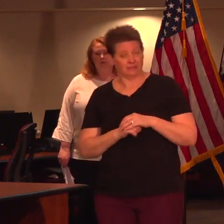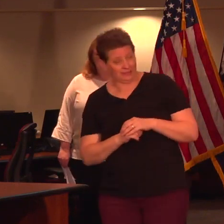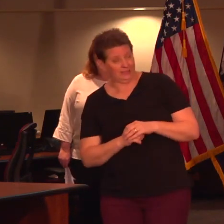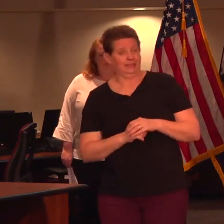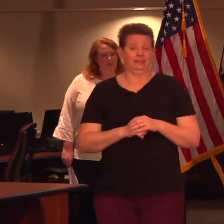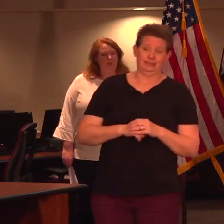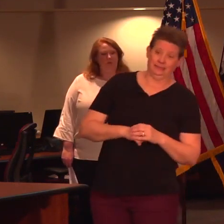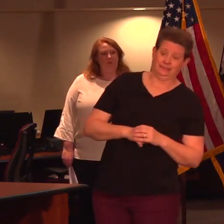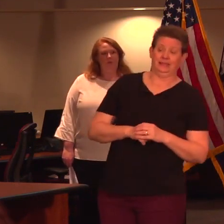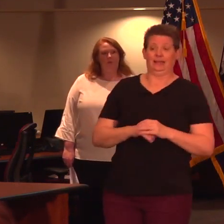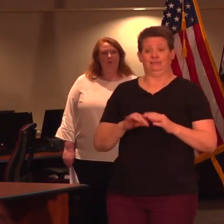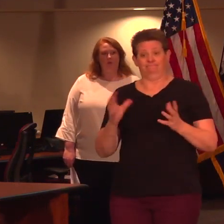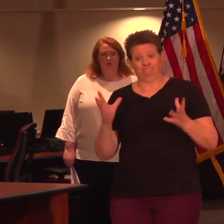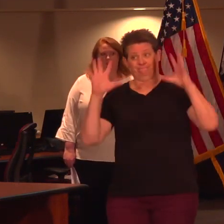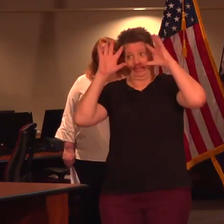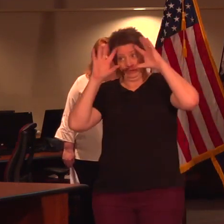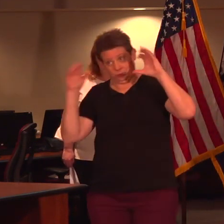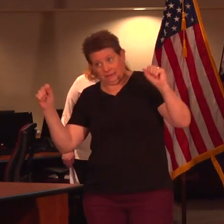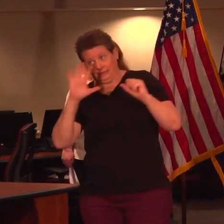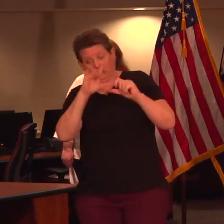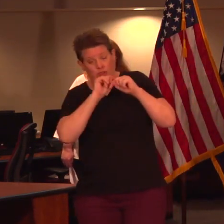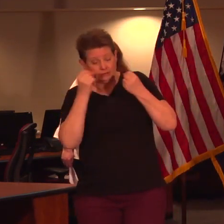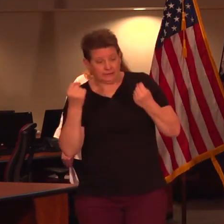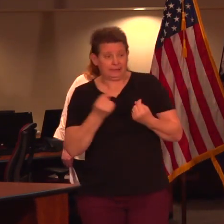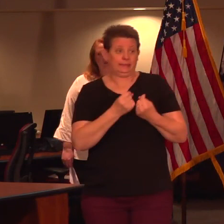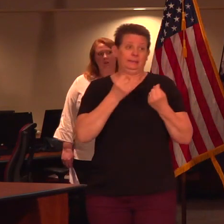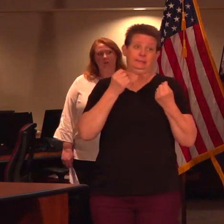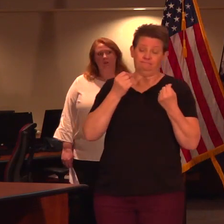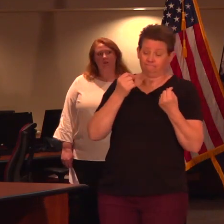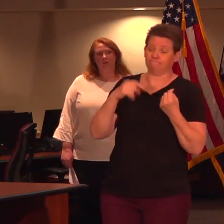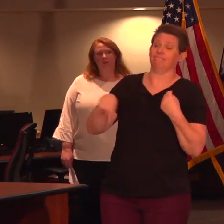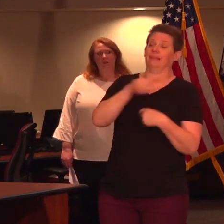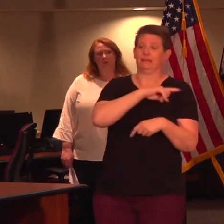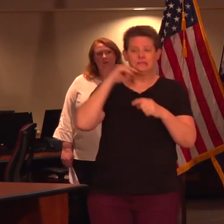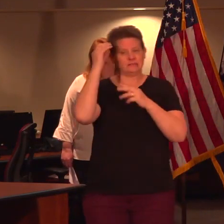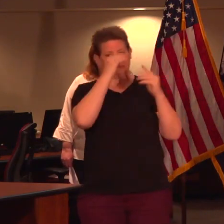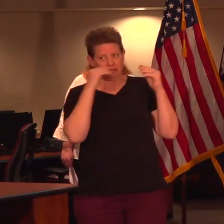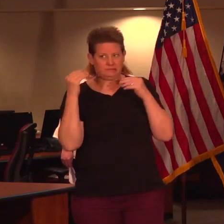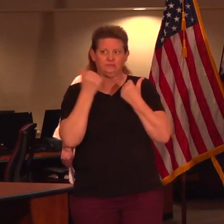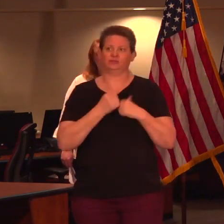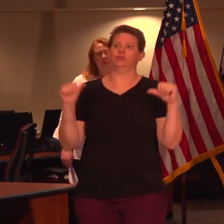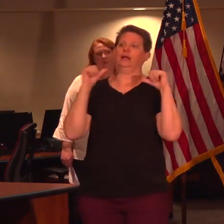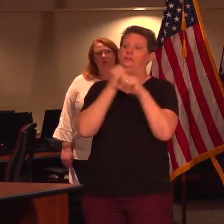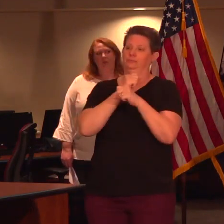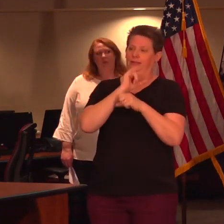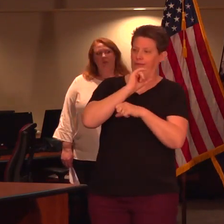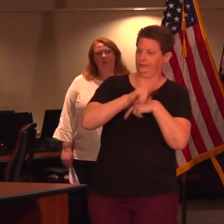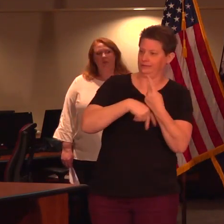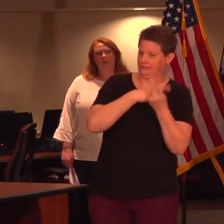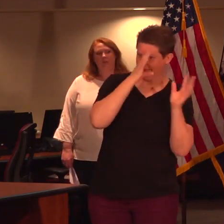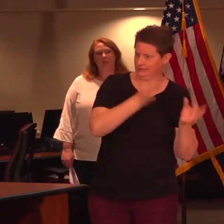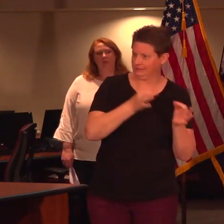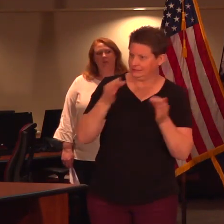the superintendent and her team and everyone involved are trying to make all of those kind of